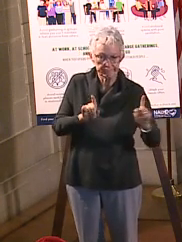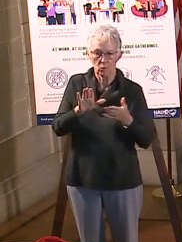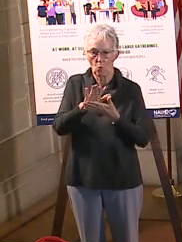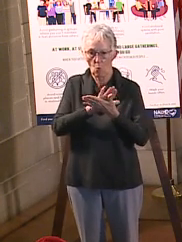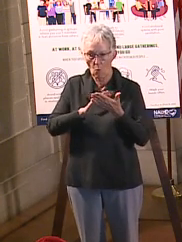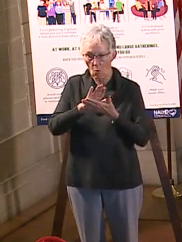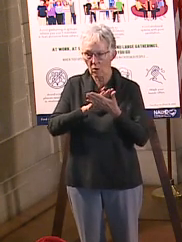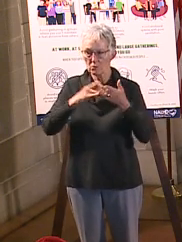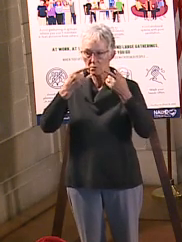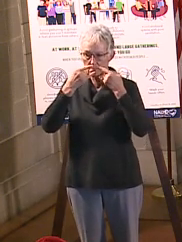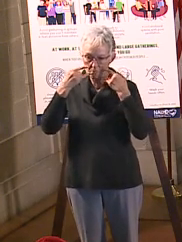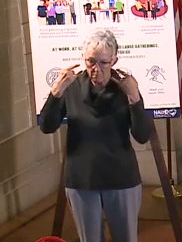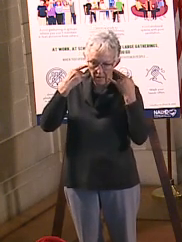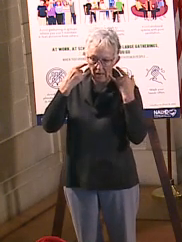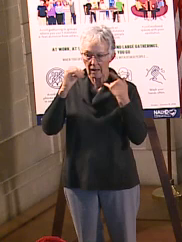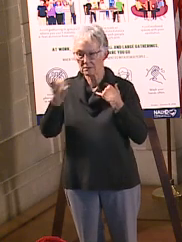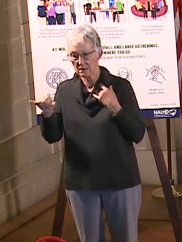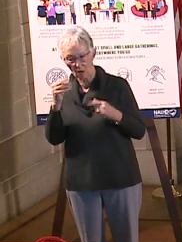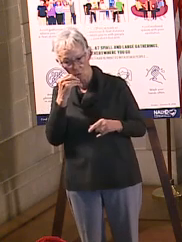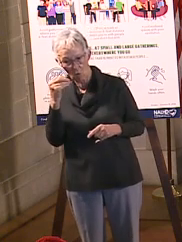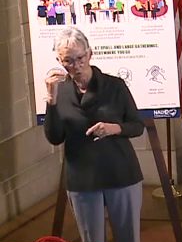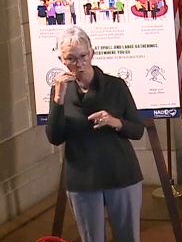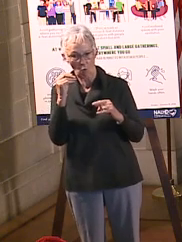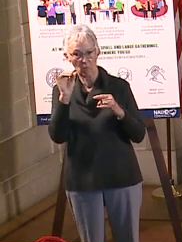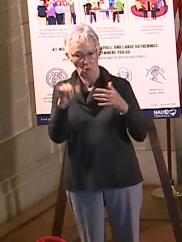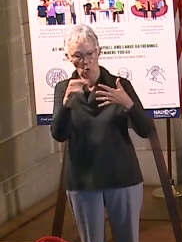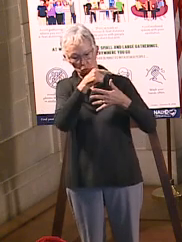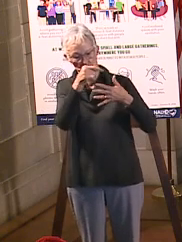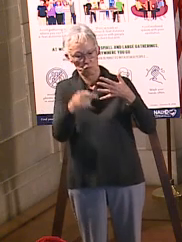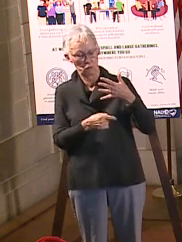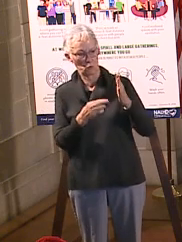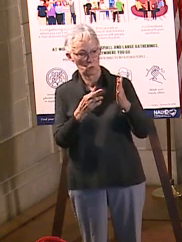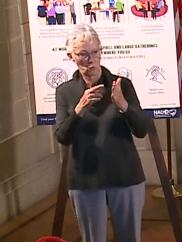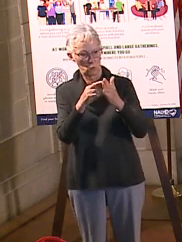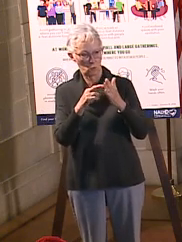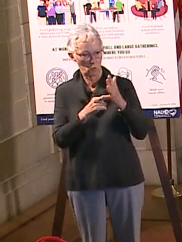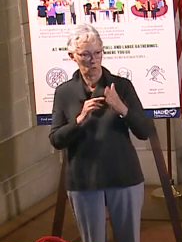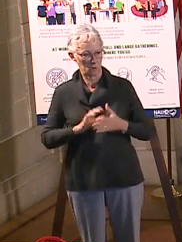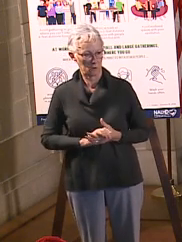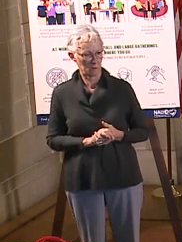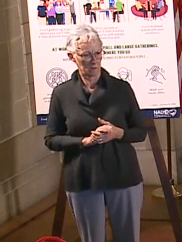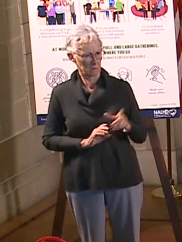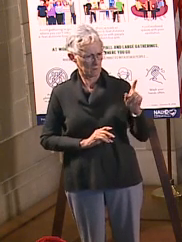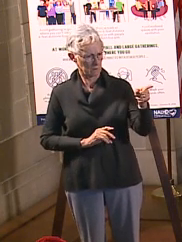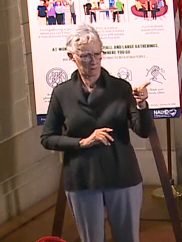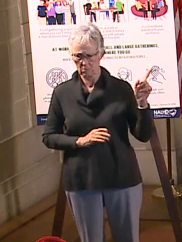staying home when you're sick. All those sort of things will help us slow down the spread of the virus. Why are those numbers down?